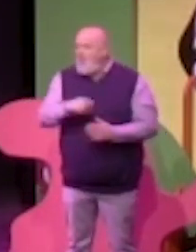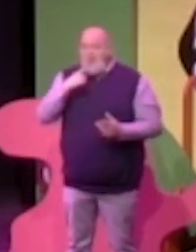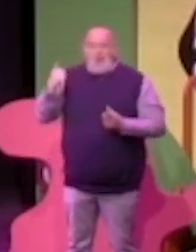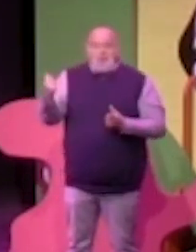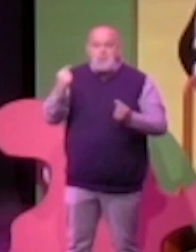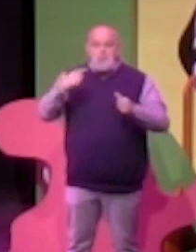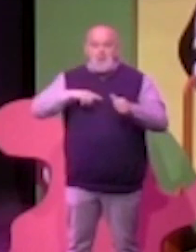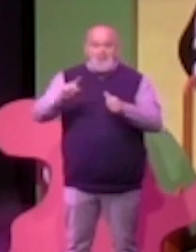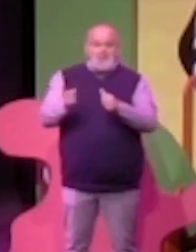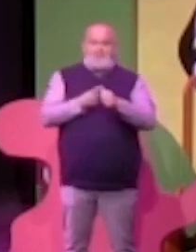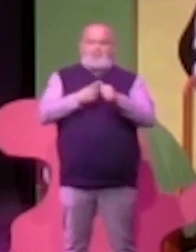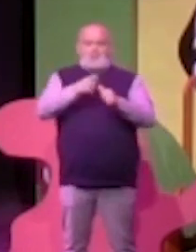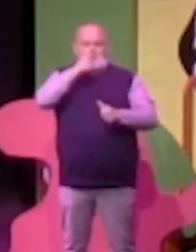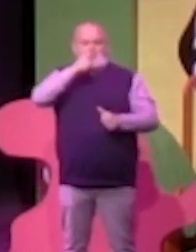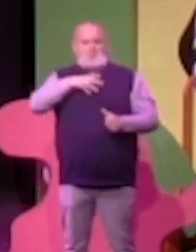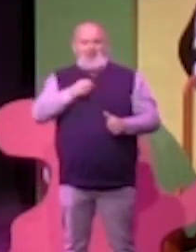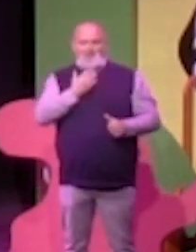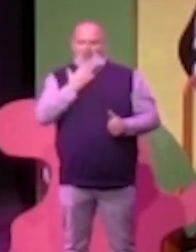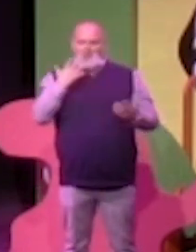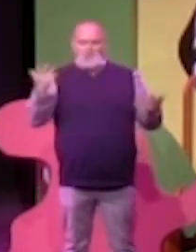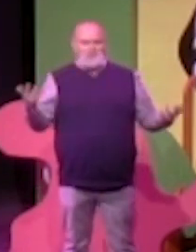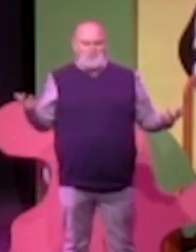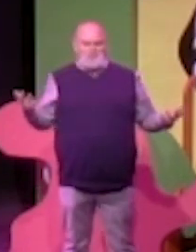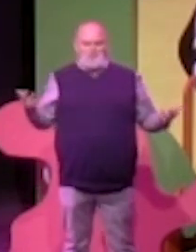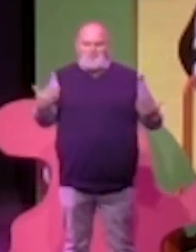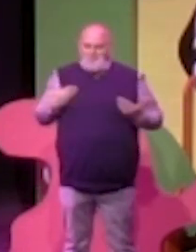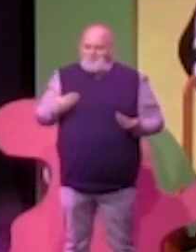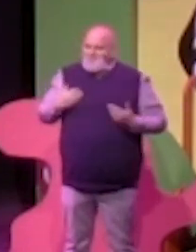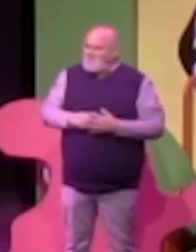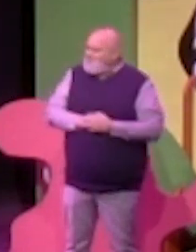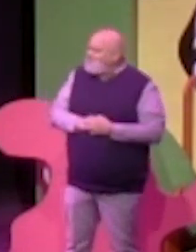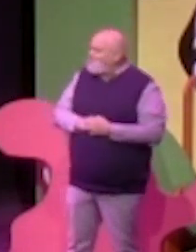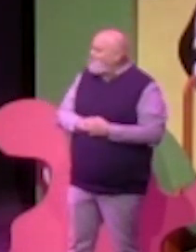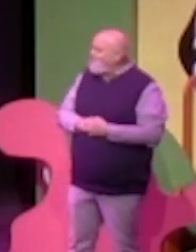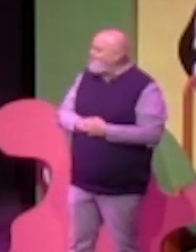first woman of color to lead arts for LA County. Okay.